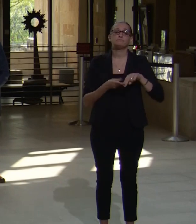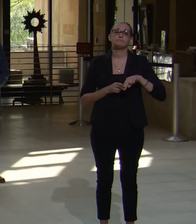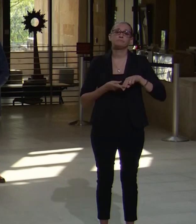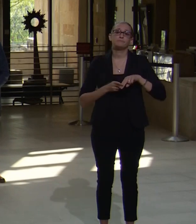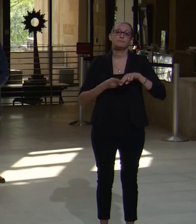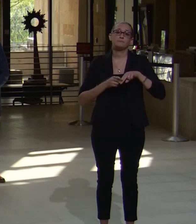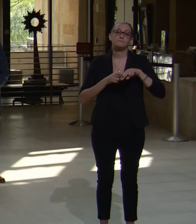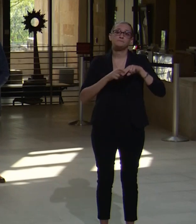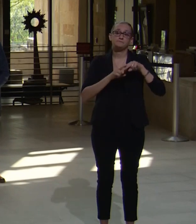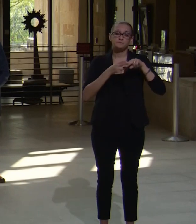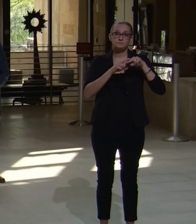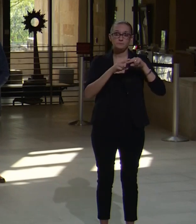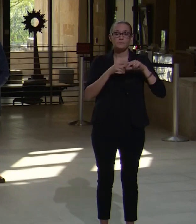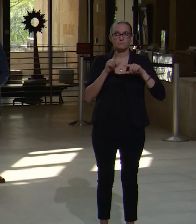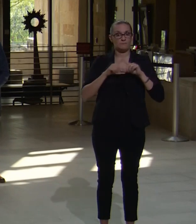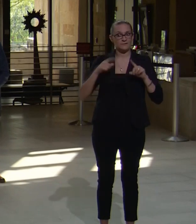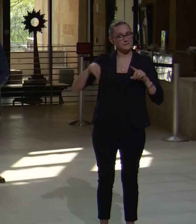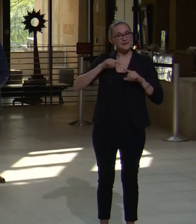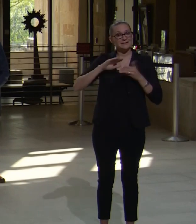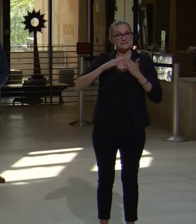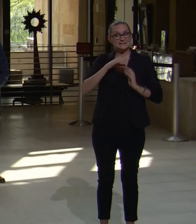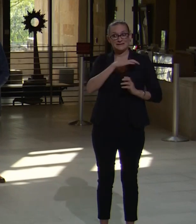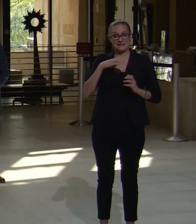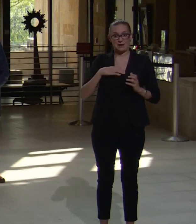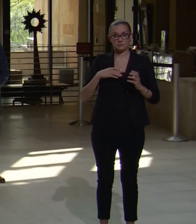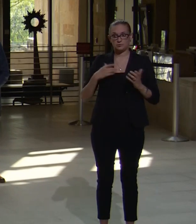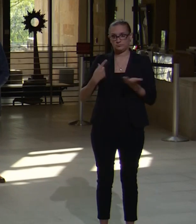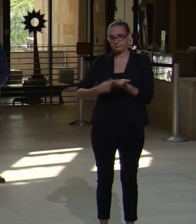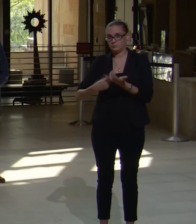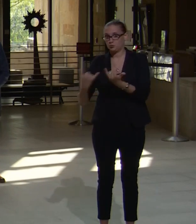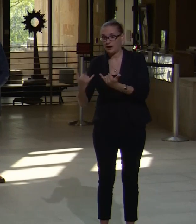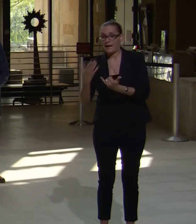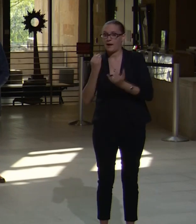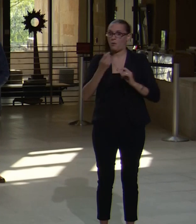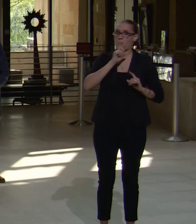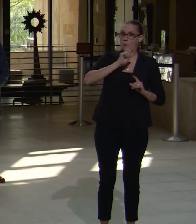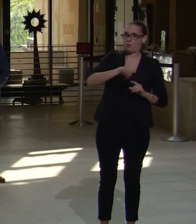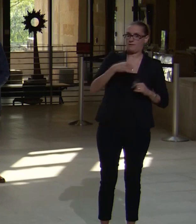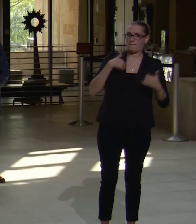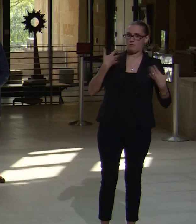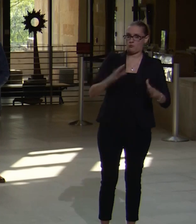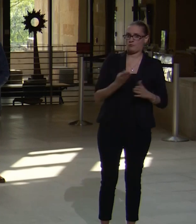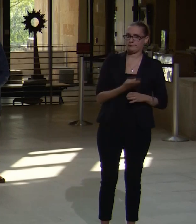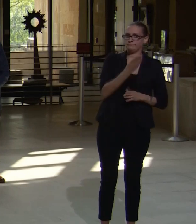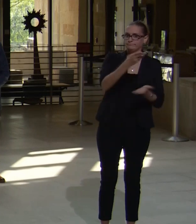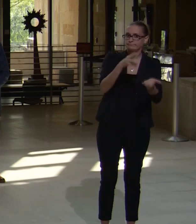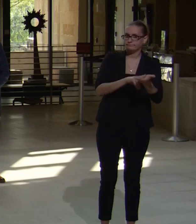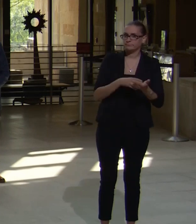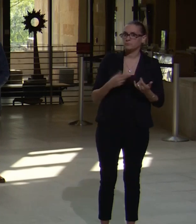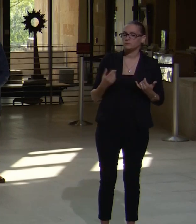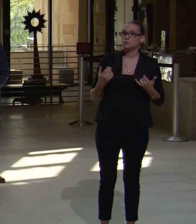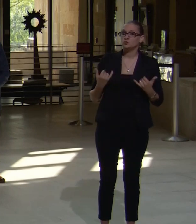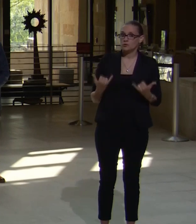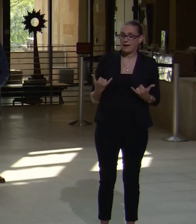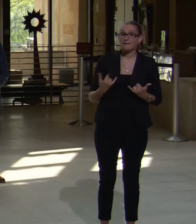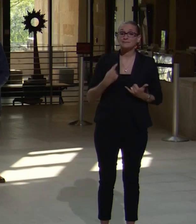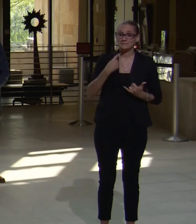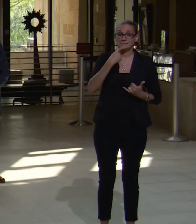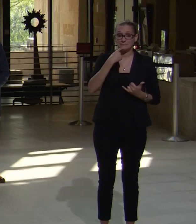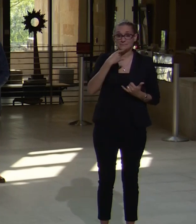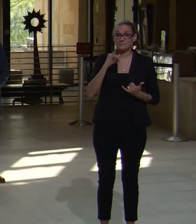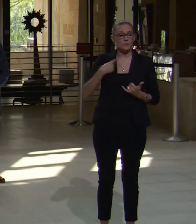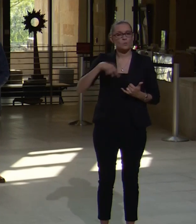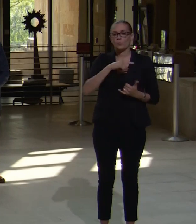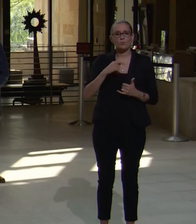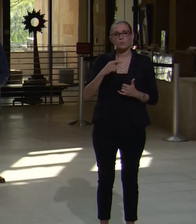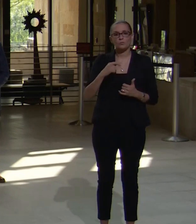accrue, the action that the City Council takes today and an order that I've entered today says that